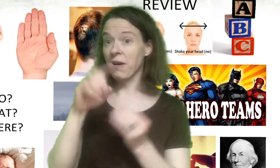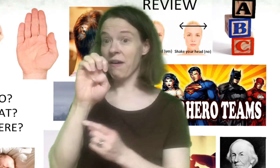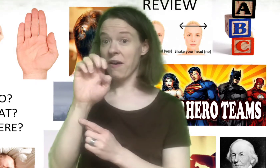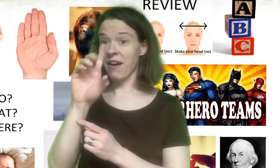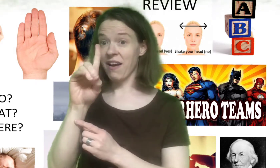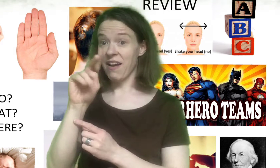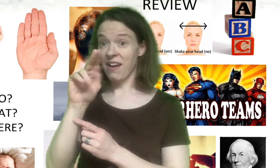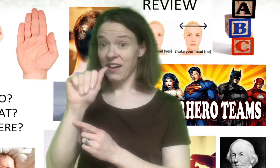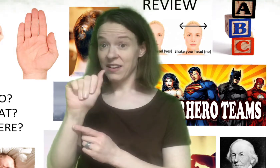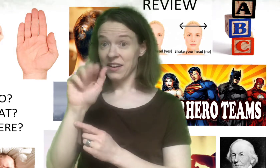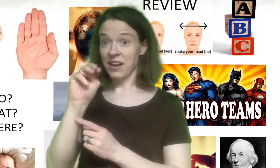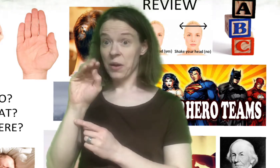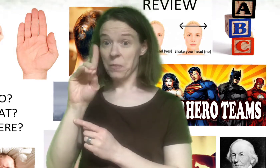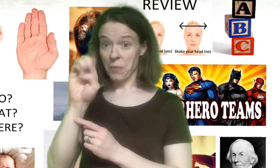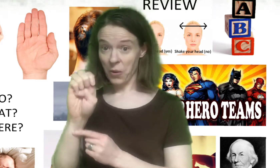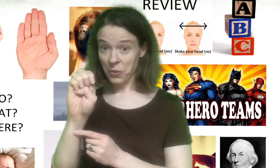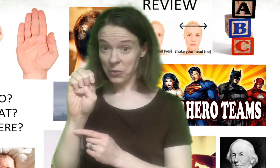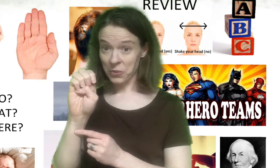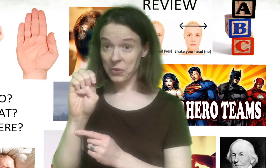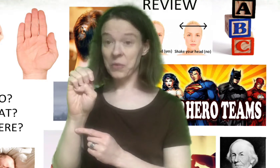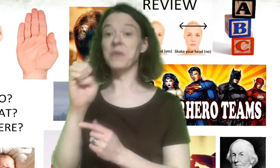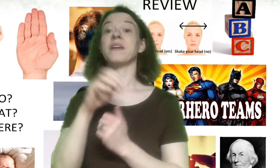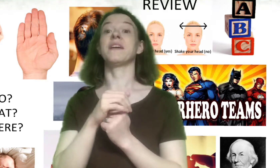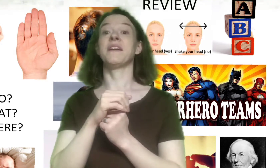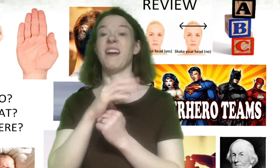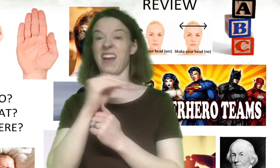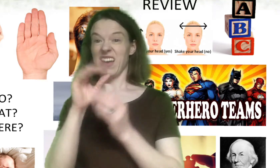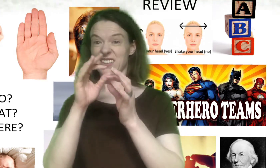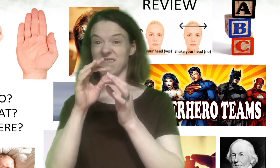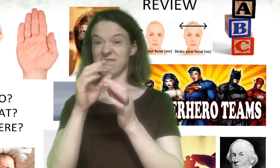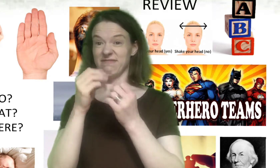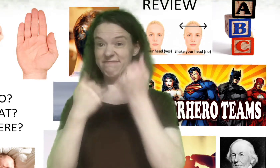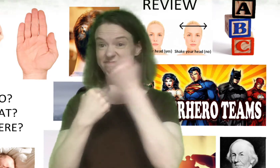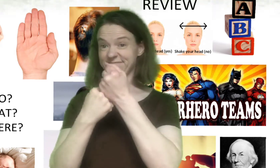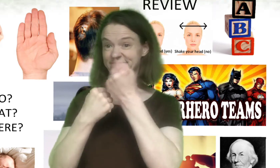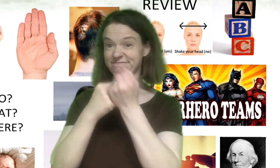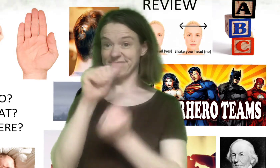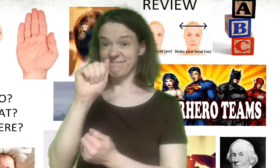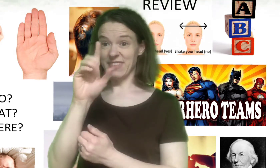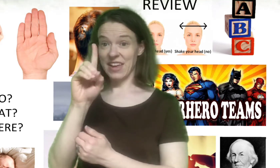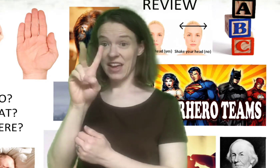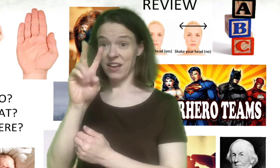We learned about Edna mode and advocacy.